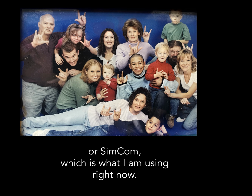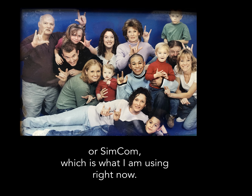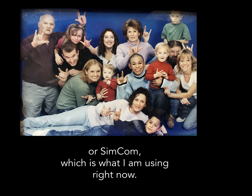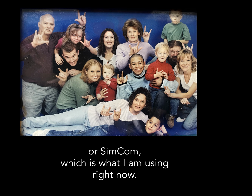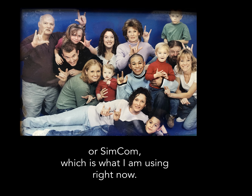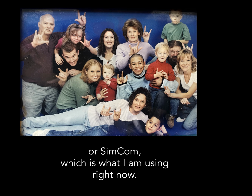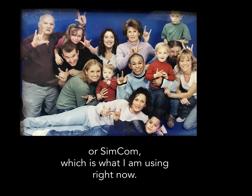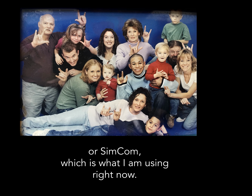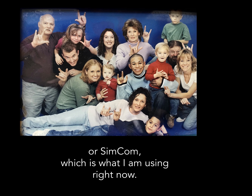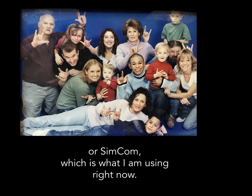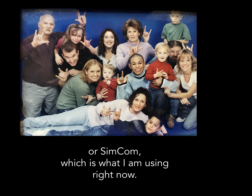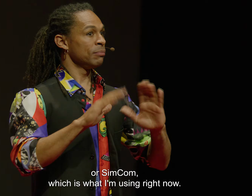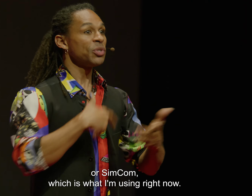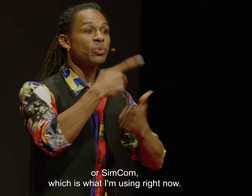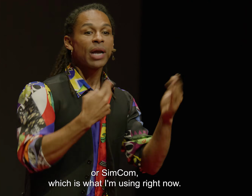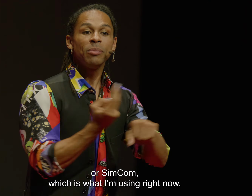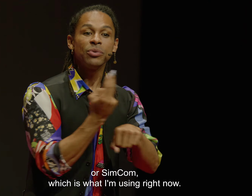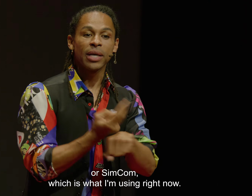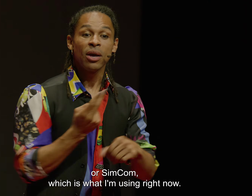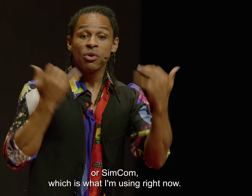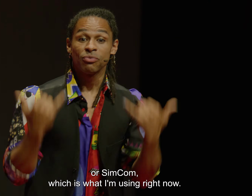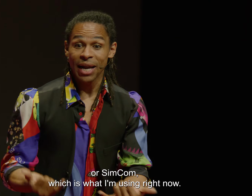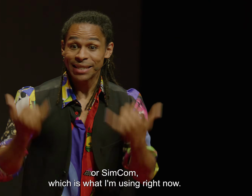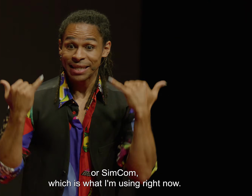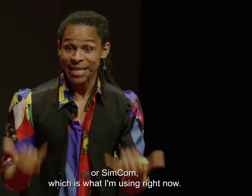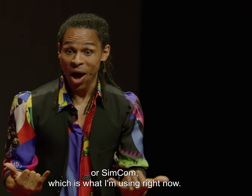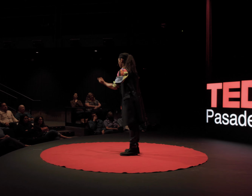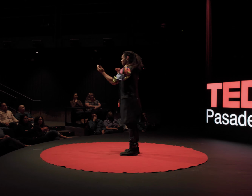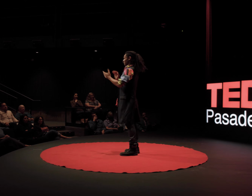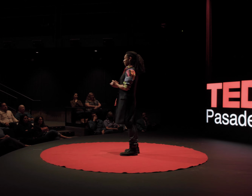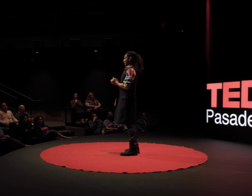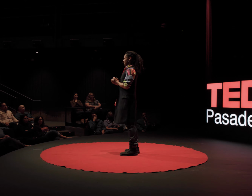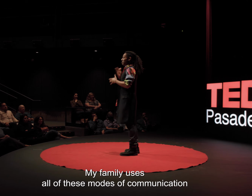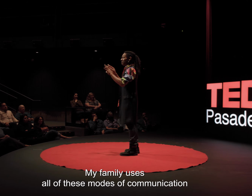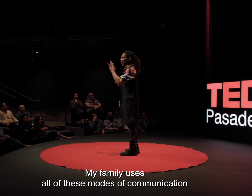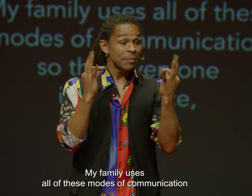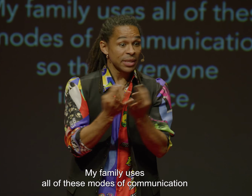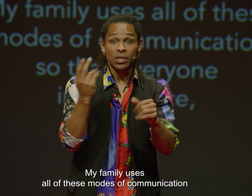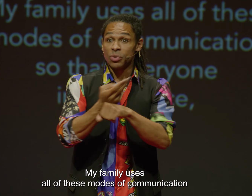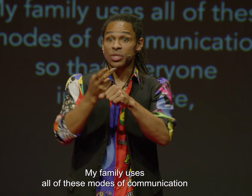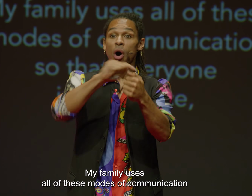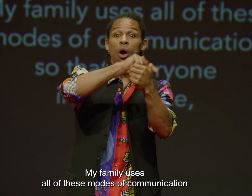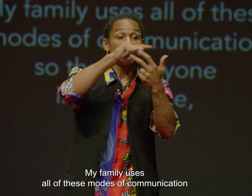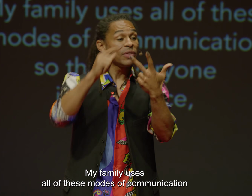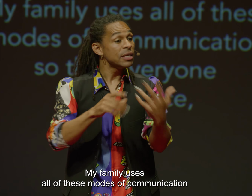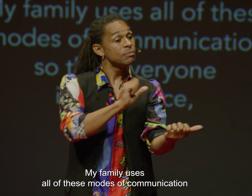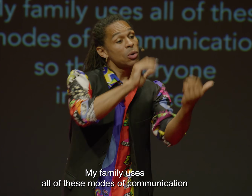communication, or SIMCOM, which is what I'm using right now. My family uses all of these modes